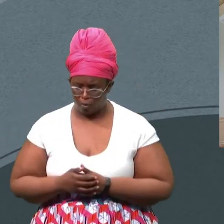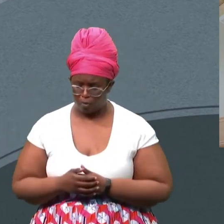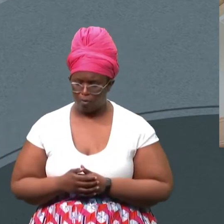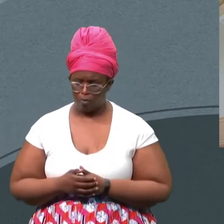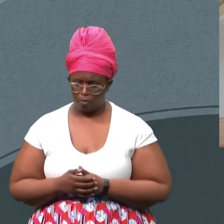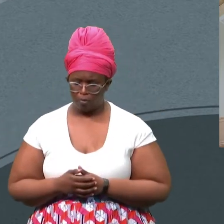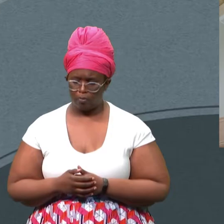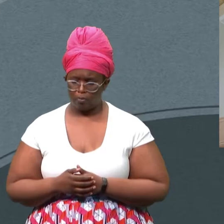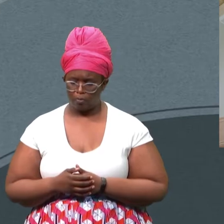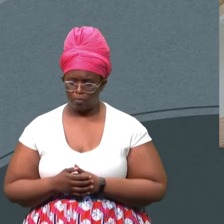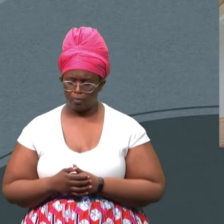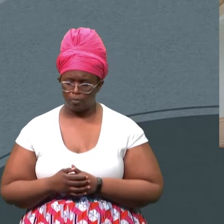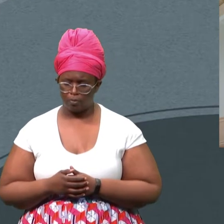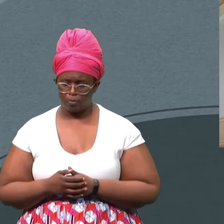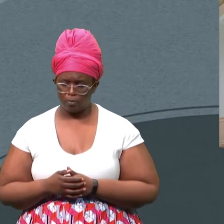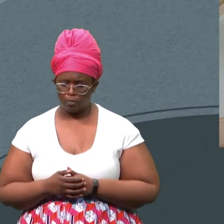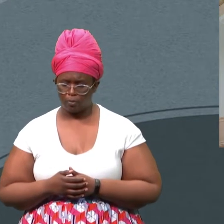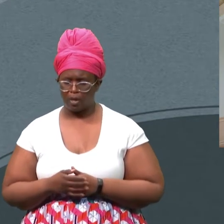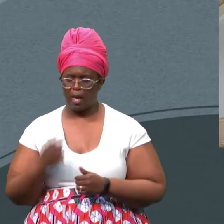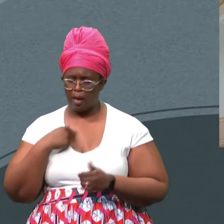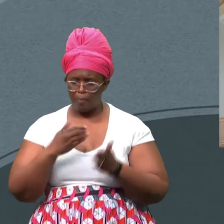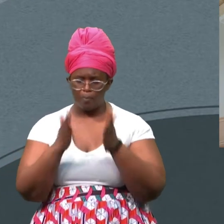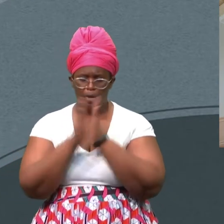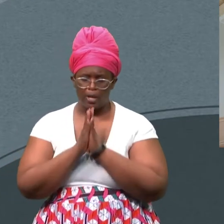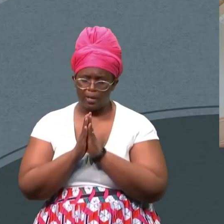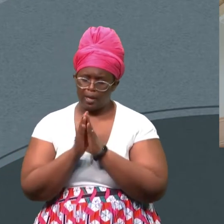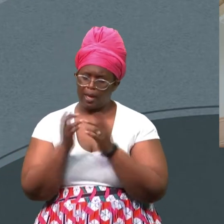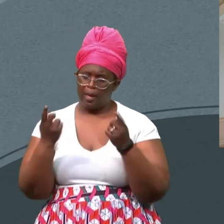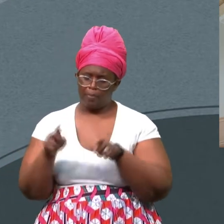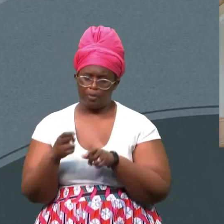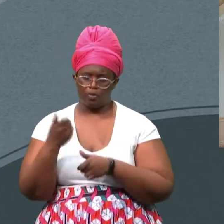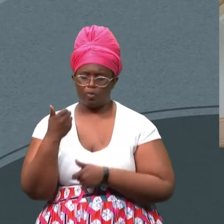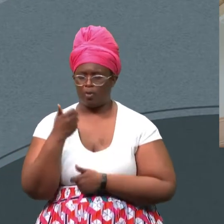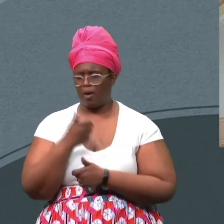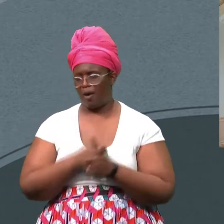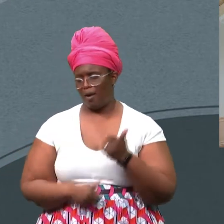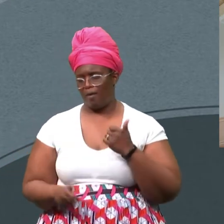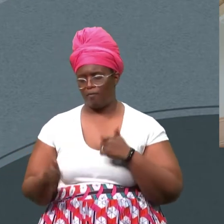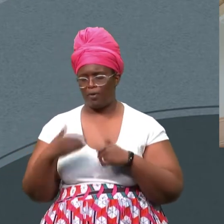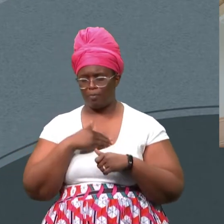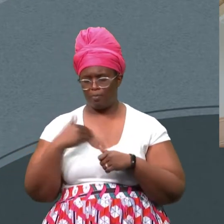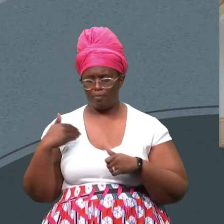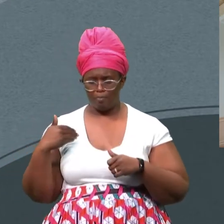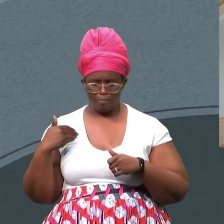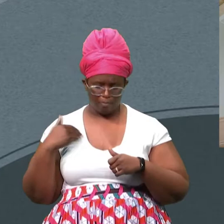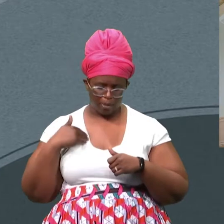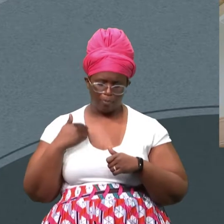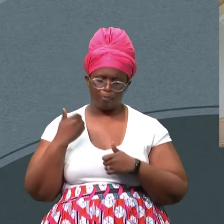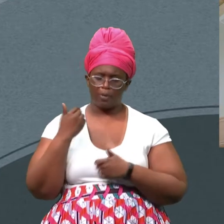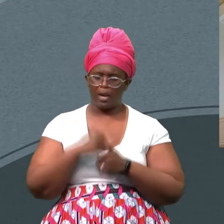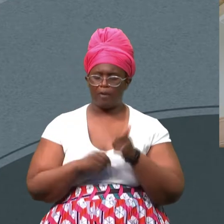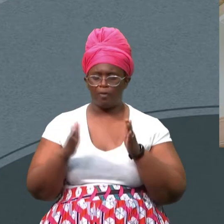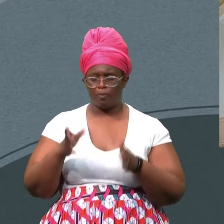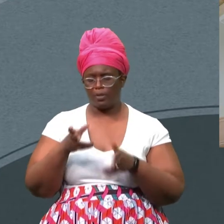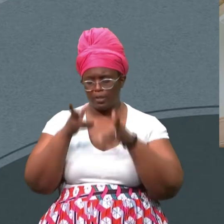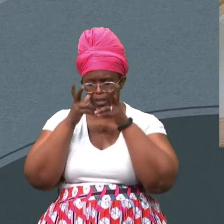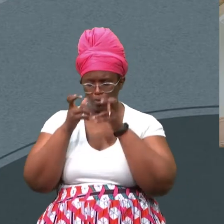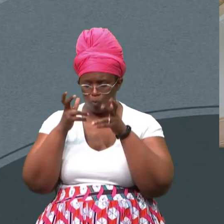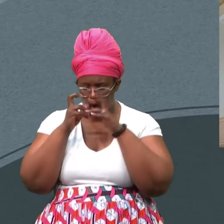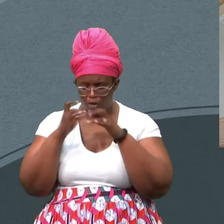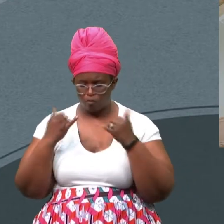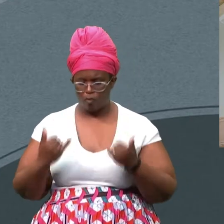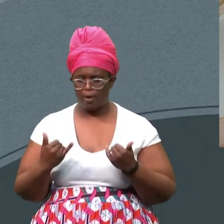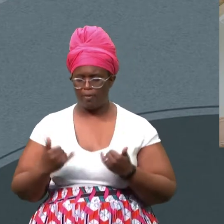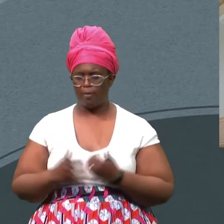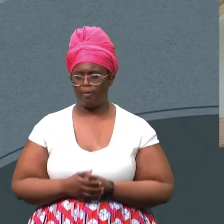previous generation. I'm speaking that over every life of our congregation, those listening right now. Hope you receive it. So God,